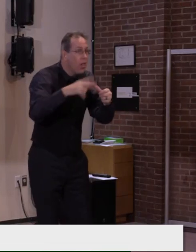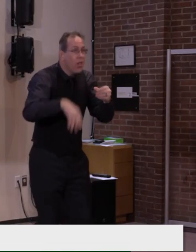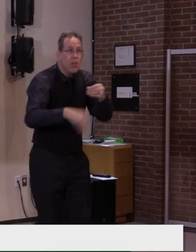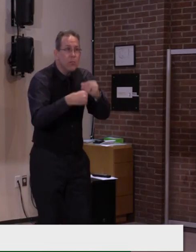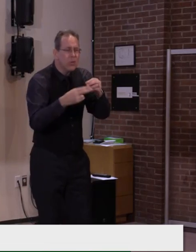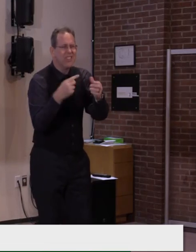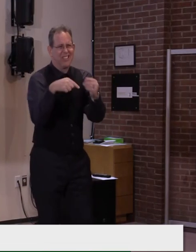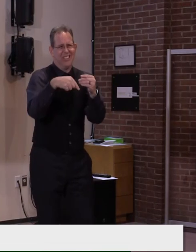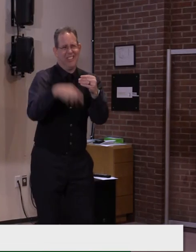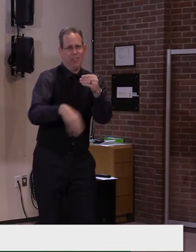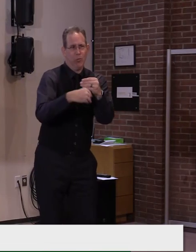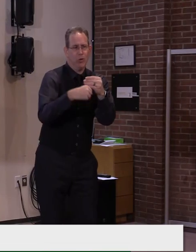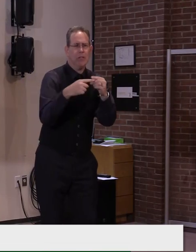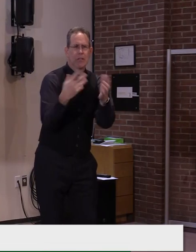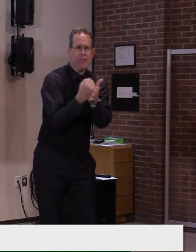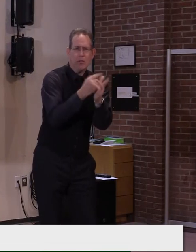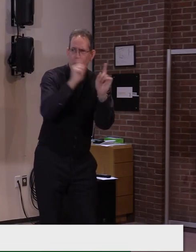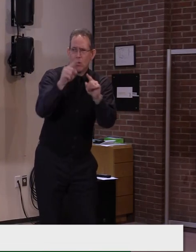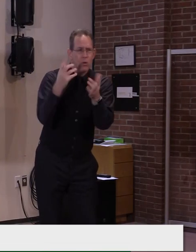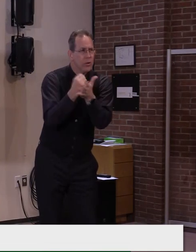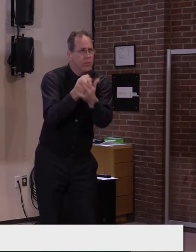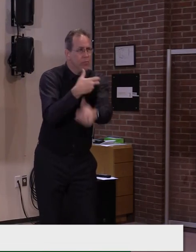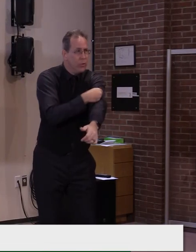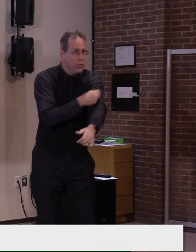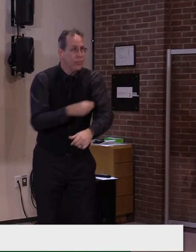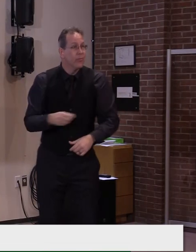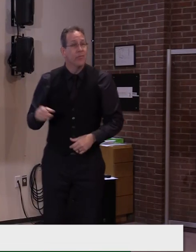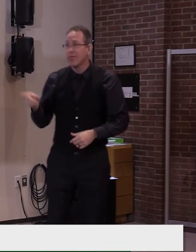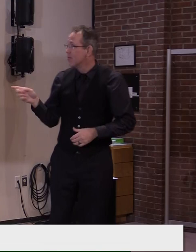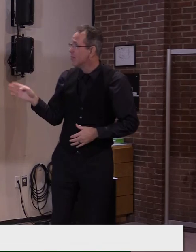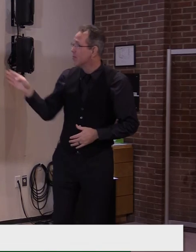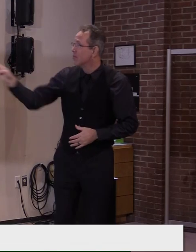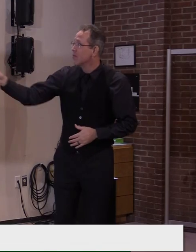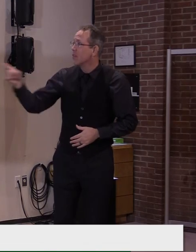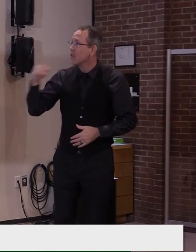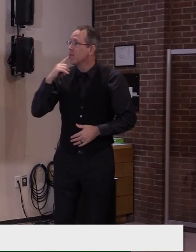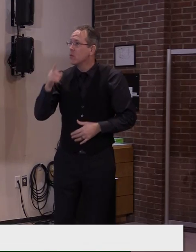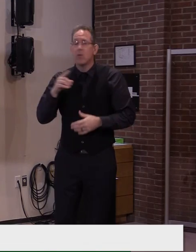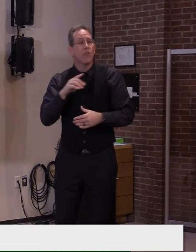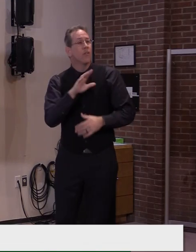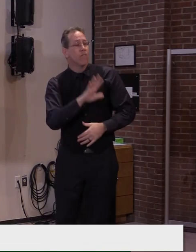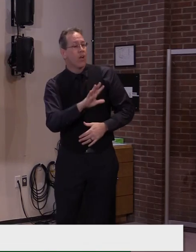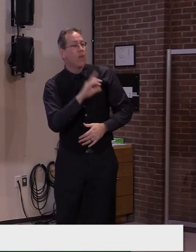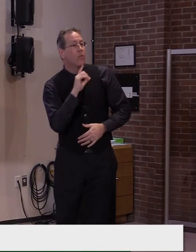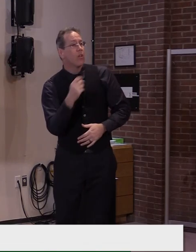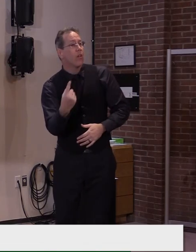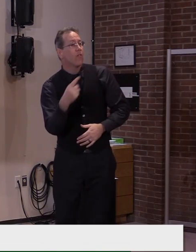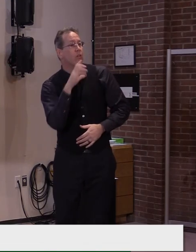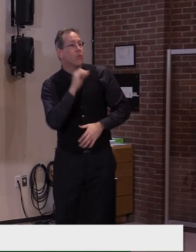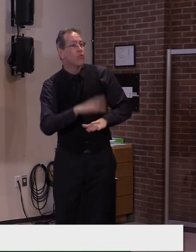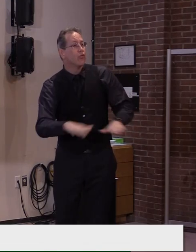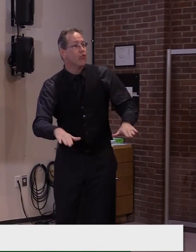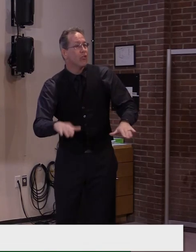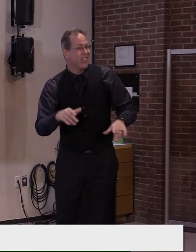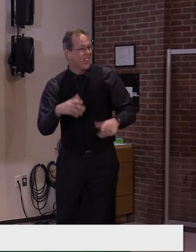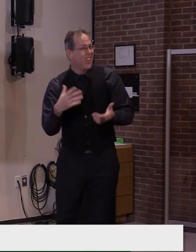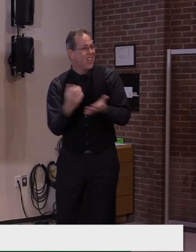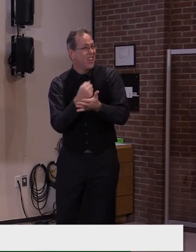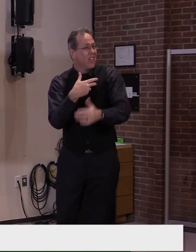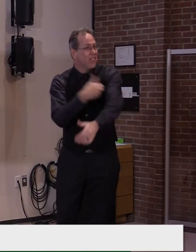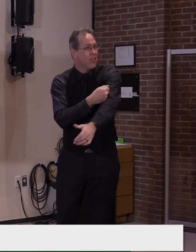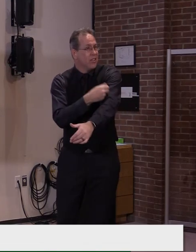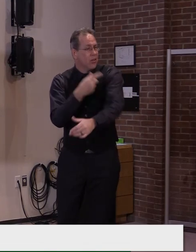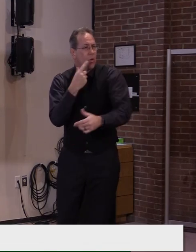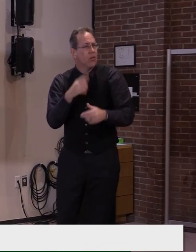And we can see on the 5 to 11 population, continuing to make progress here. Vermont remains a national leader in those 5 to